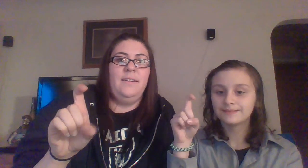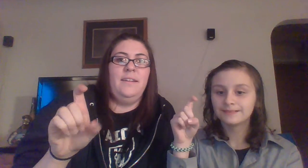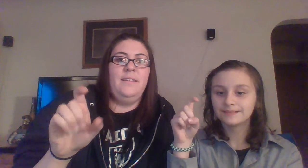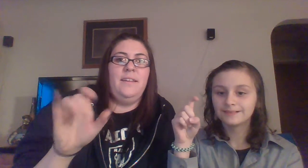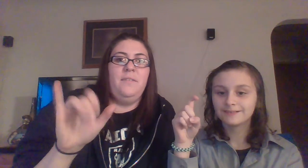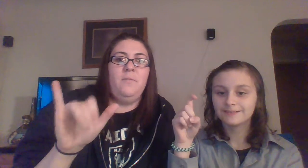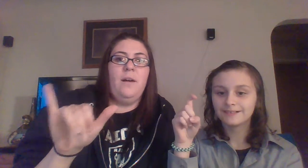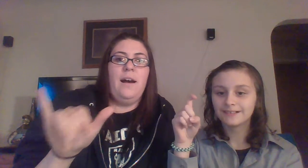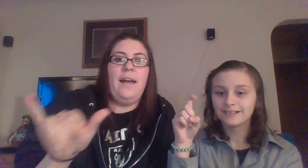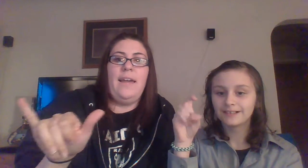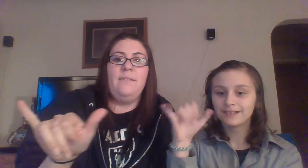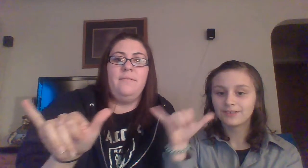And then Y.